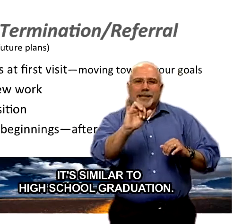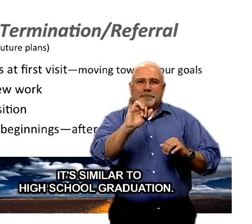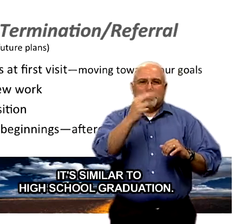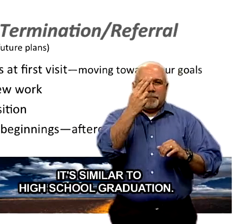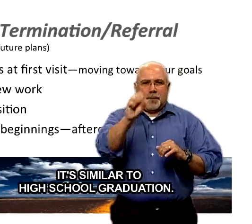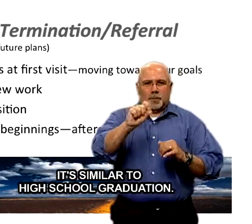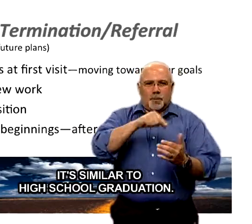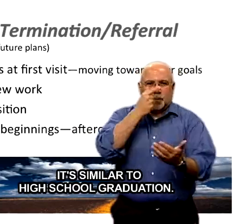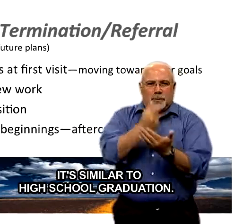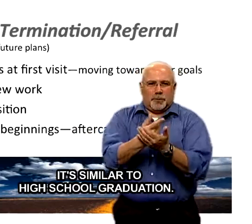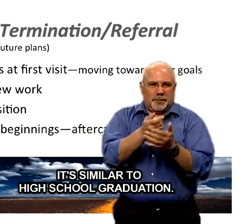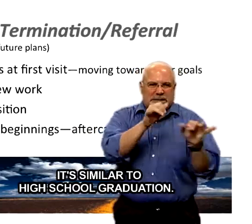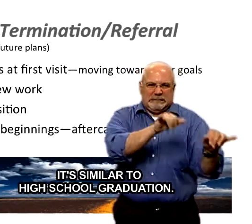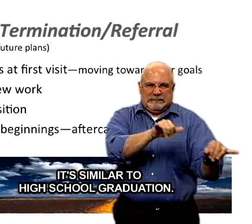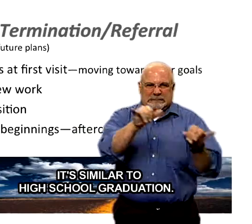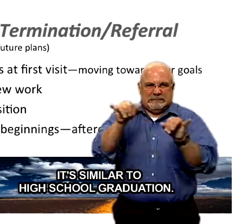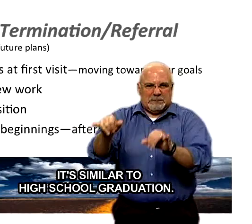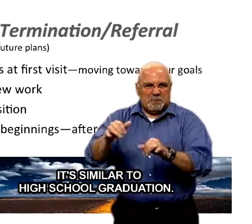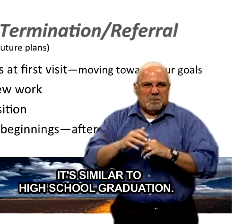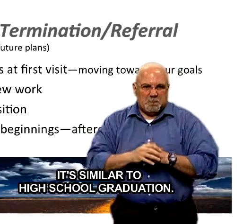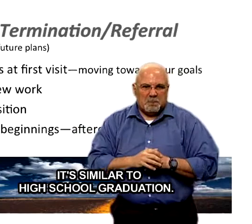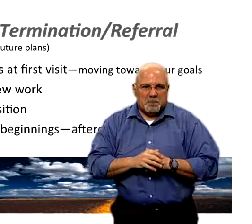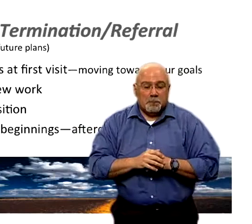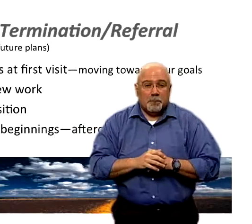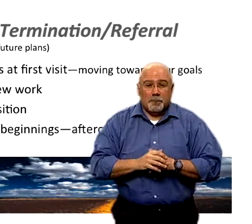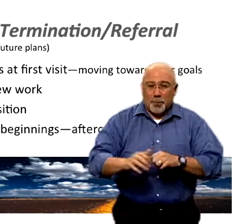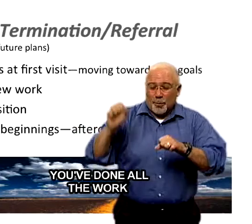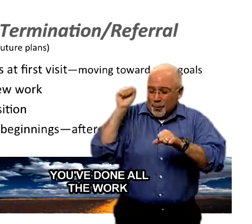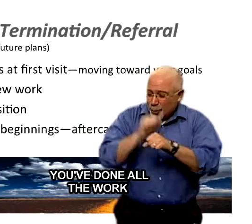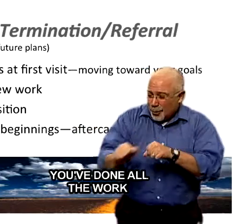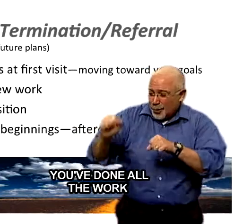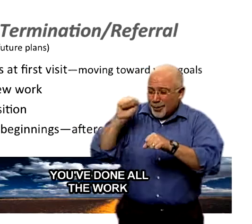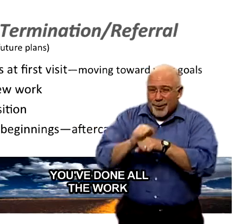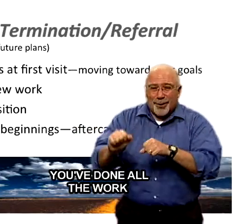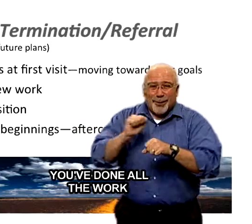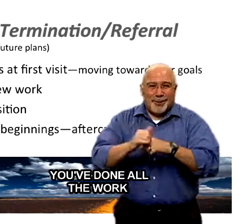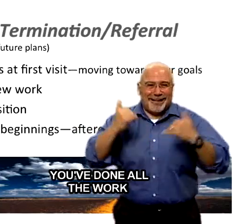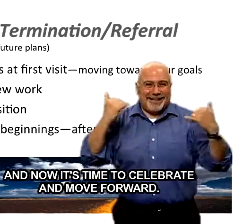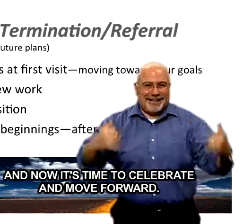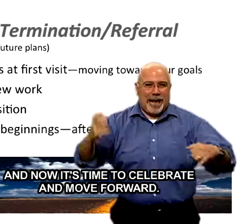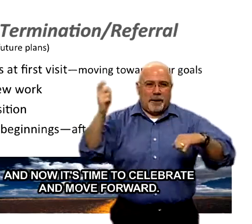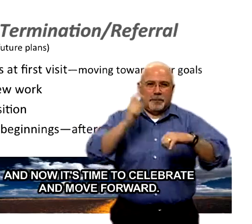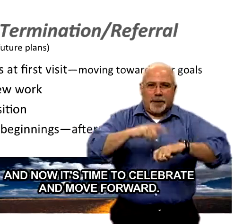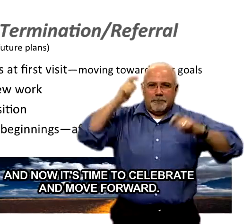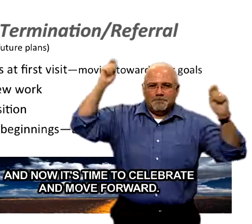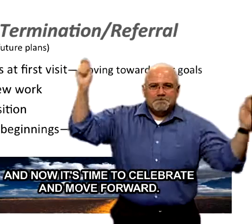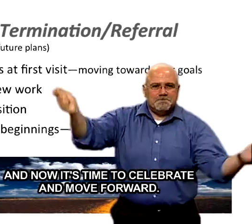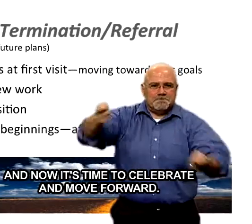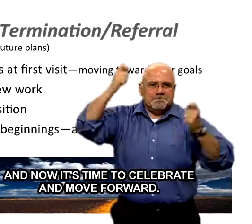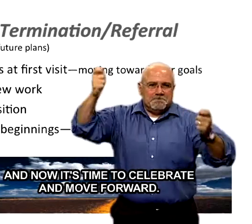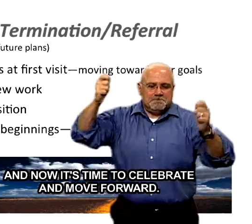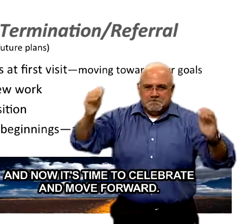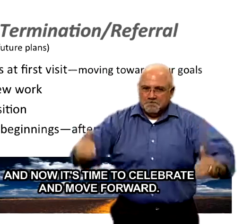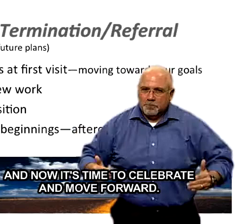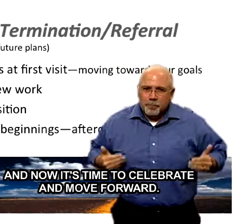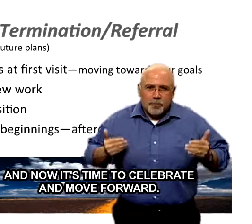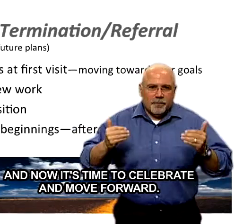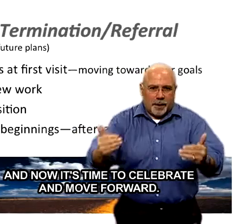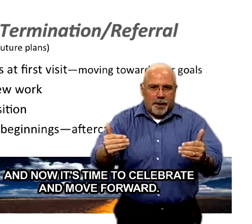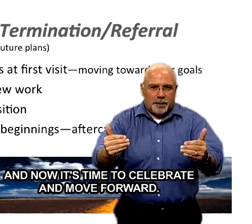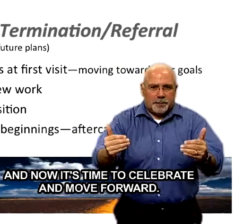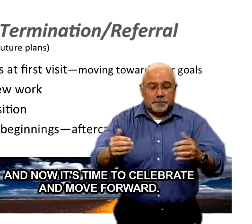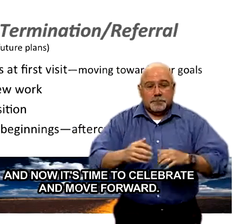It's similar to high school graduation. You've done all the work, and now it's time to celebrate and